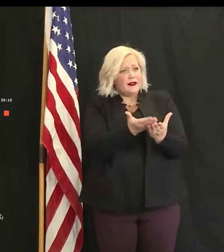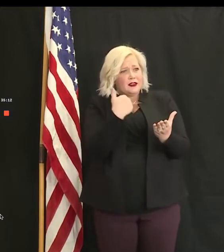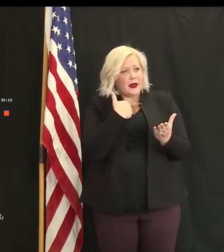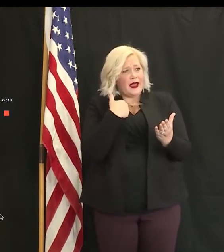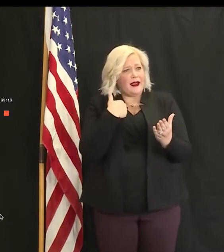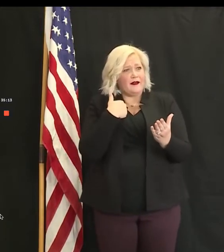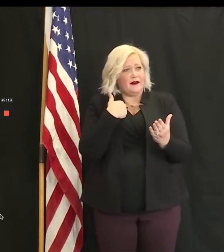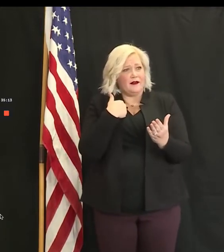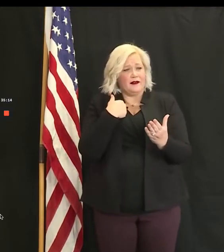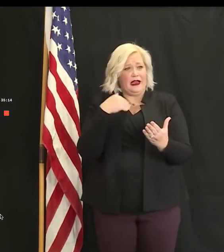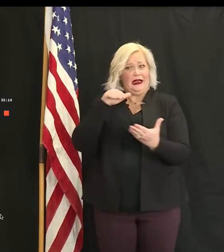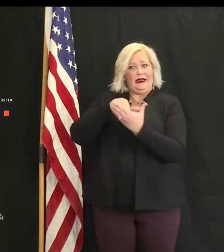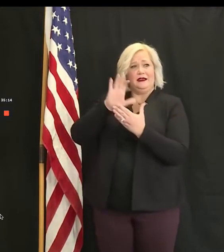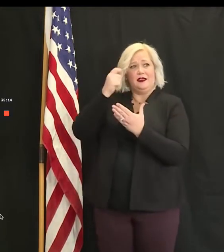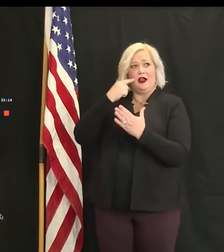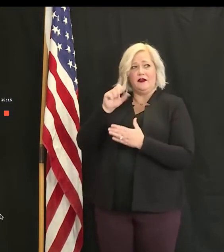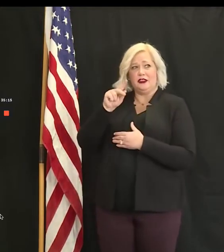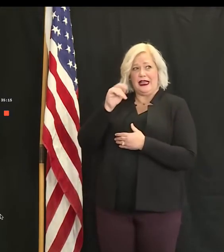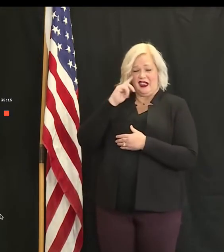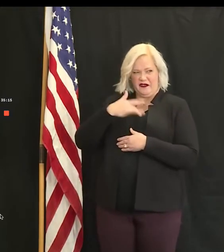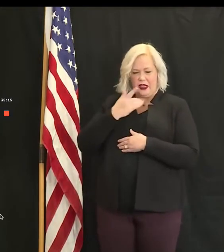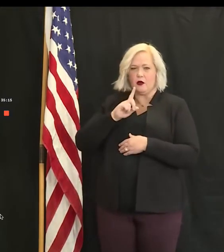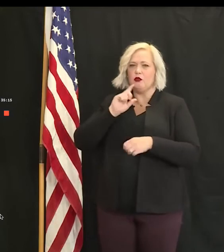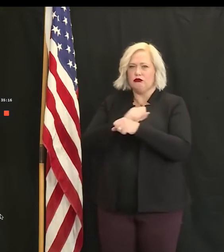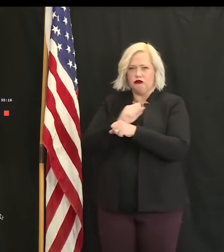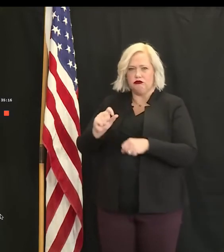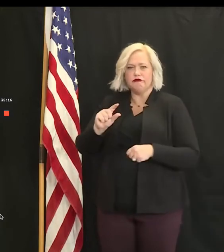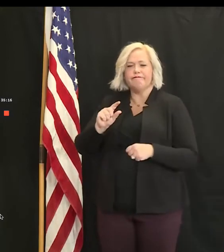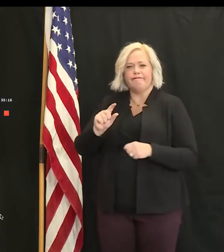former Governor Snyder, but it will result in a conviction.